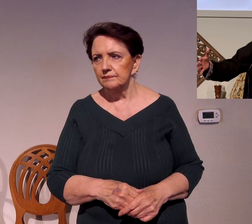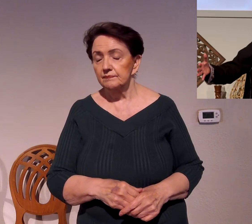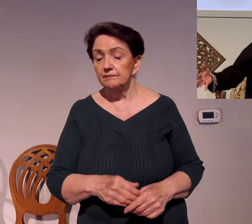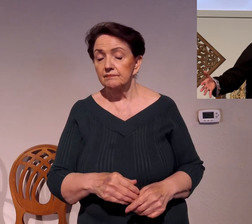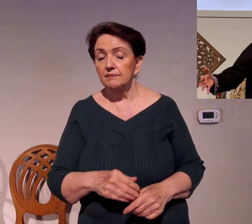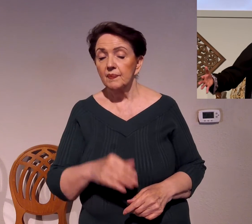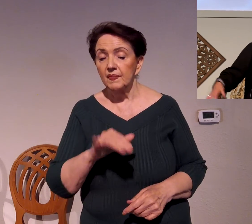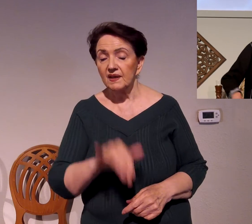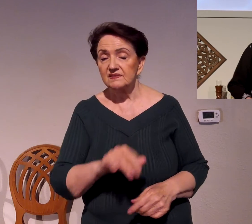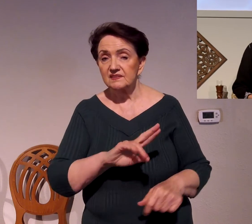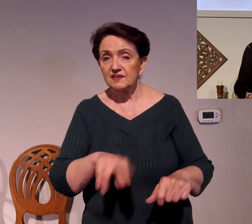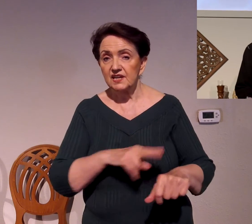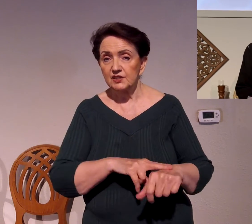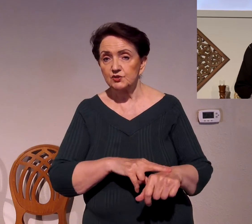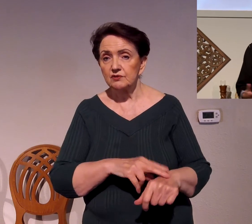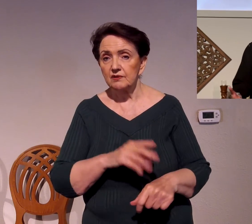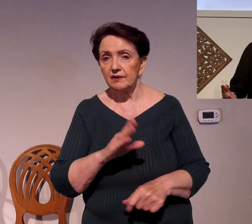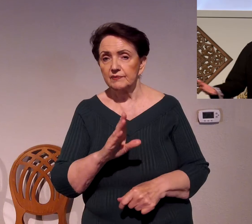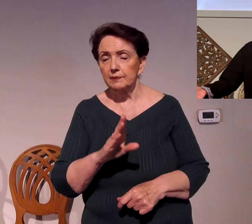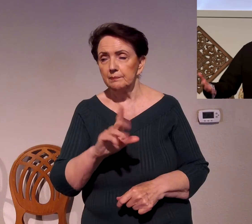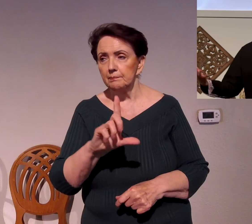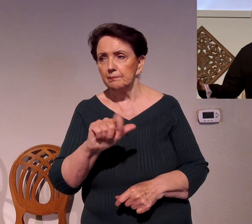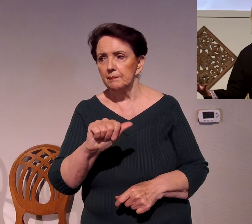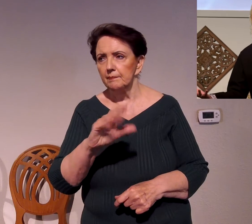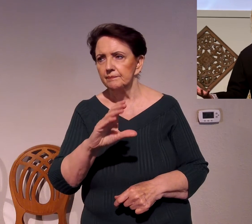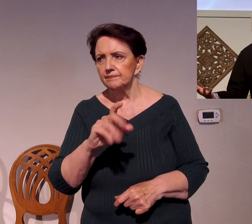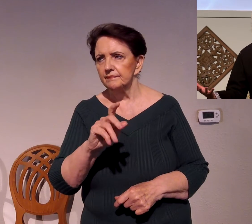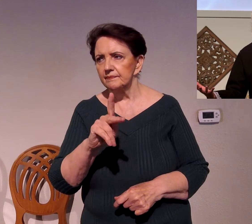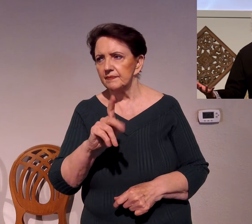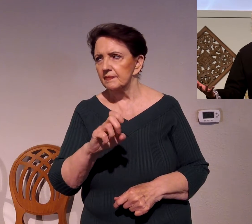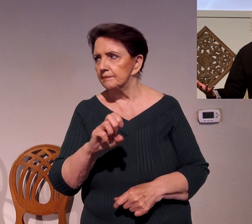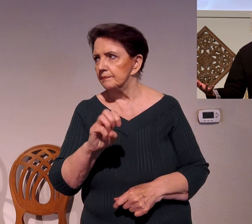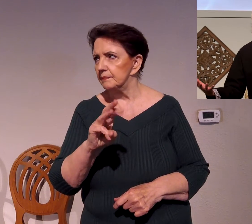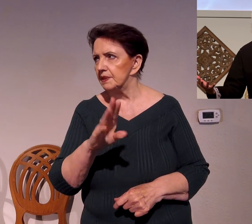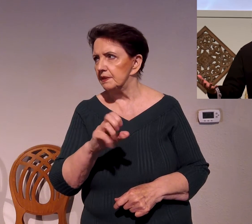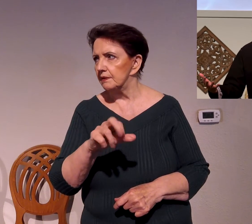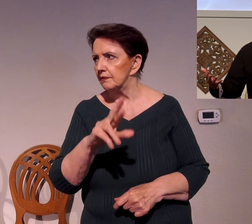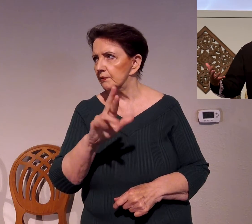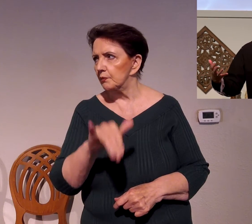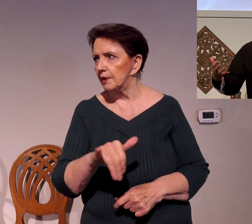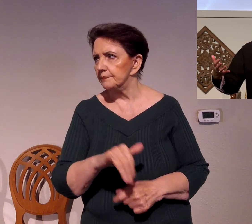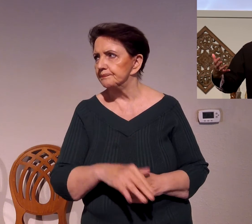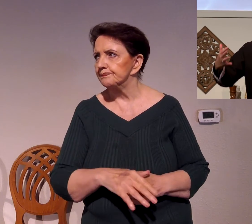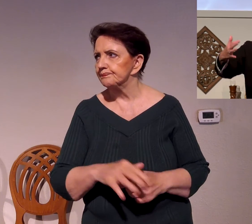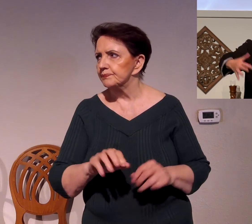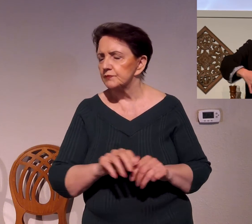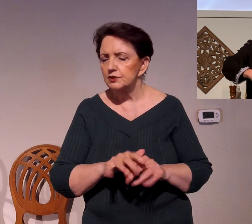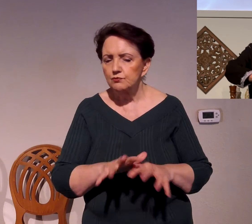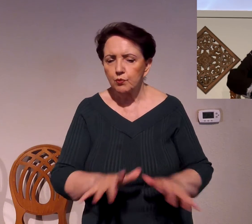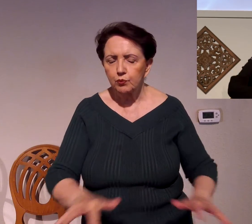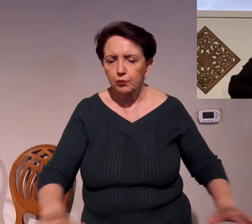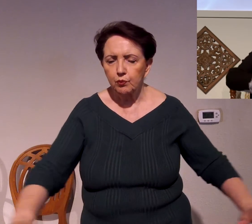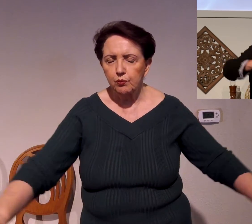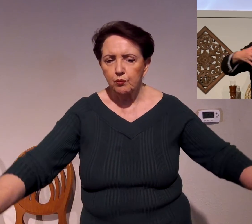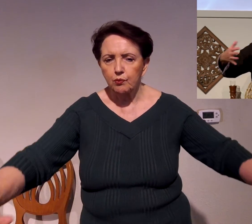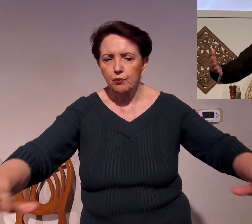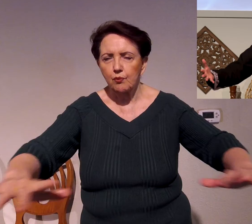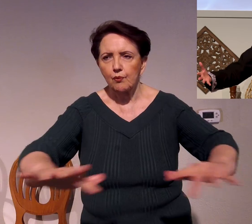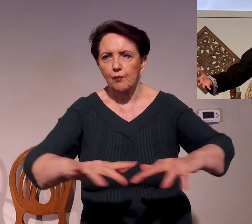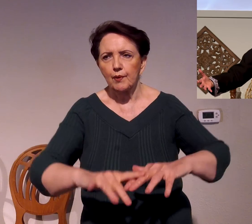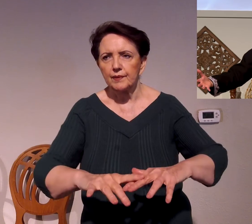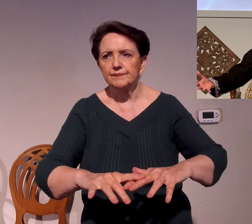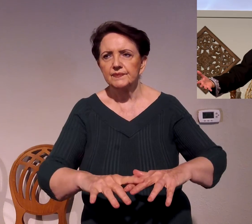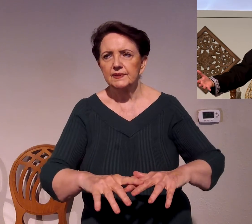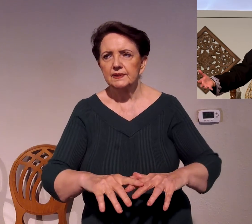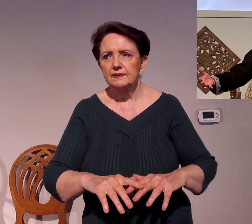over the yard. It is in the nature of leaping to have gremlins, because you are moving